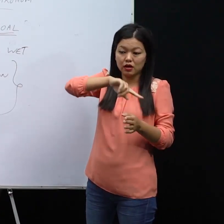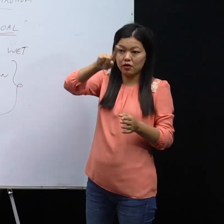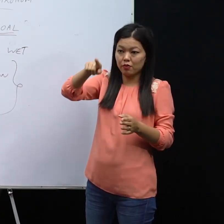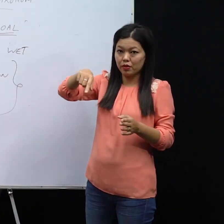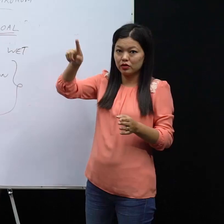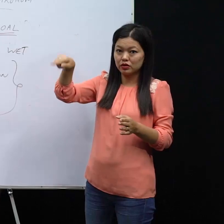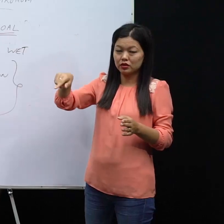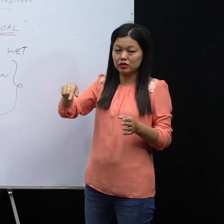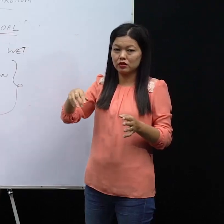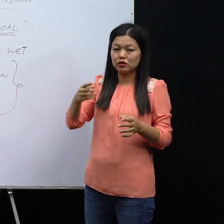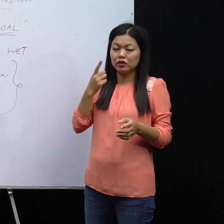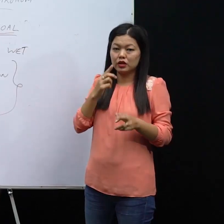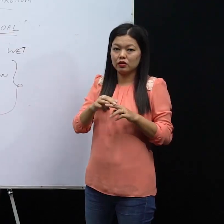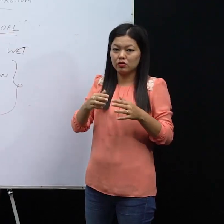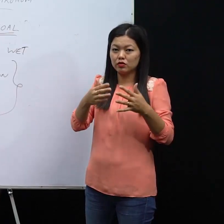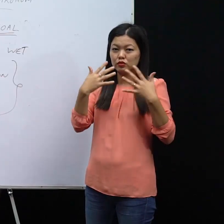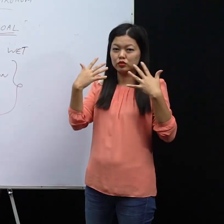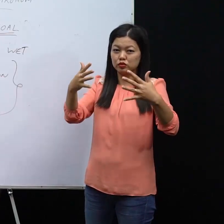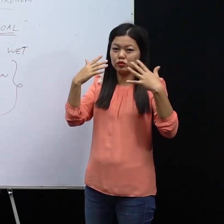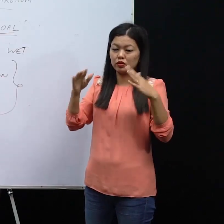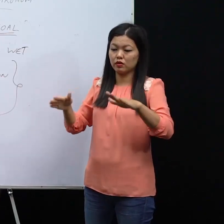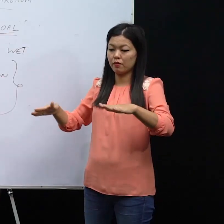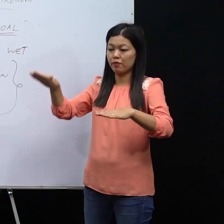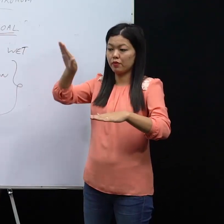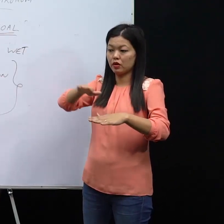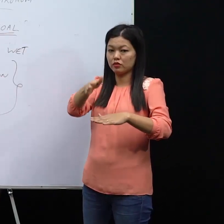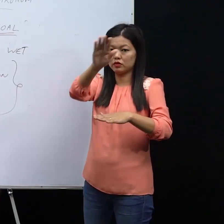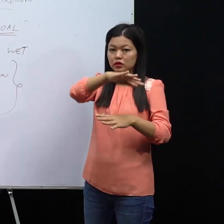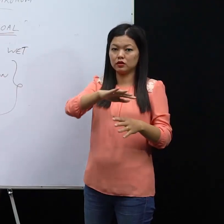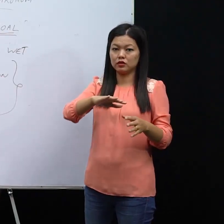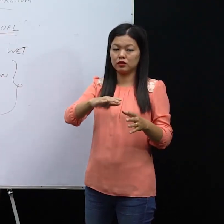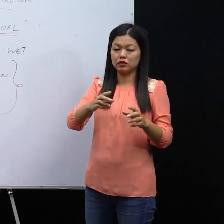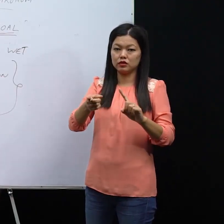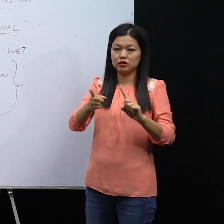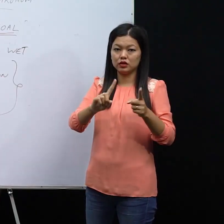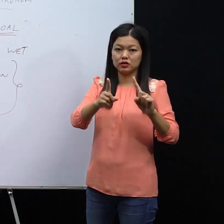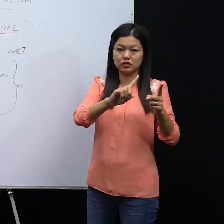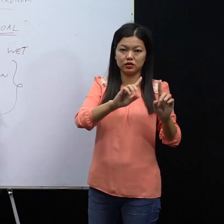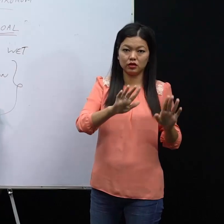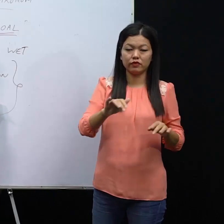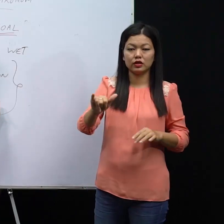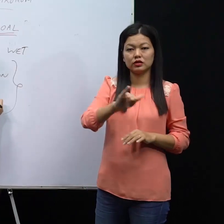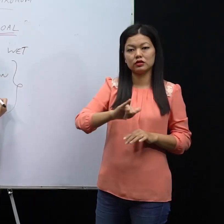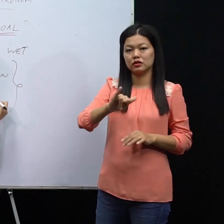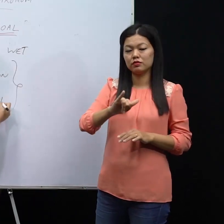more and more soil, land, rocks are forming. And then this dense forest, it gets what? It gets